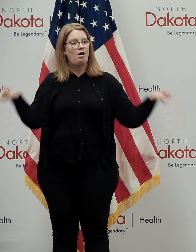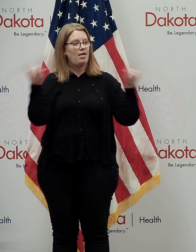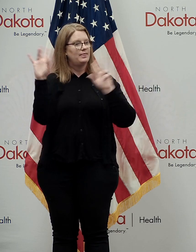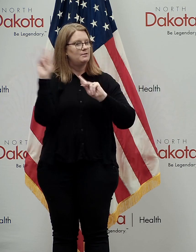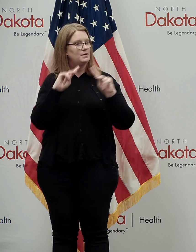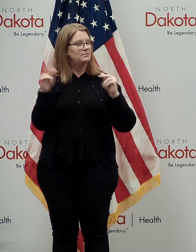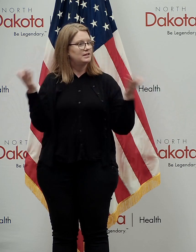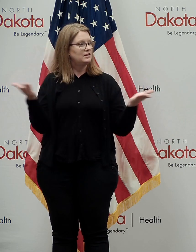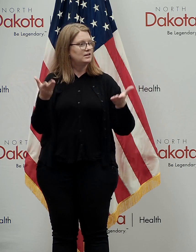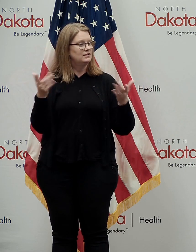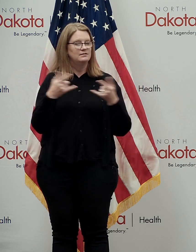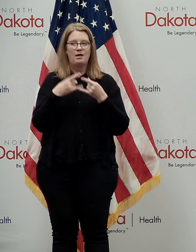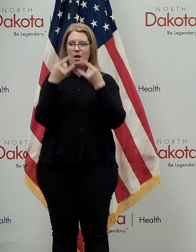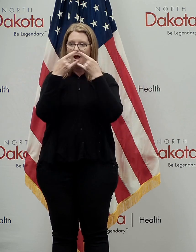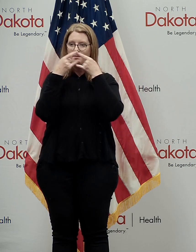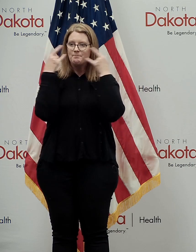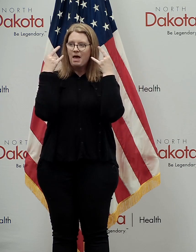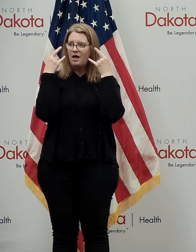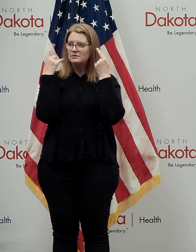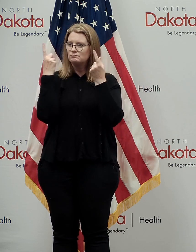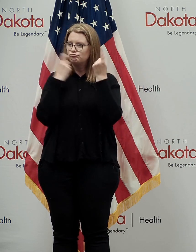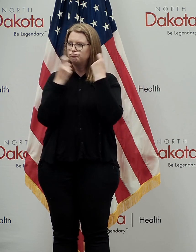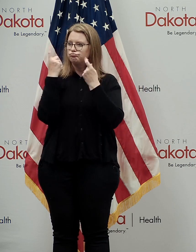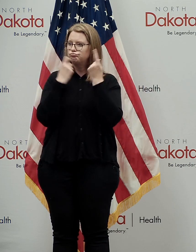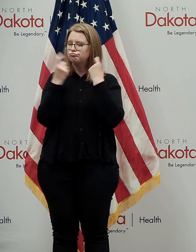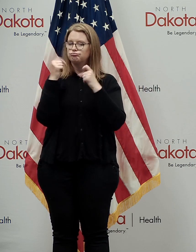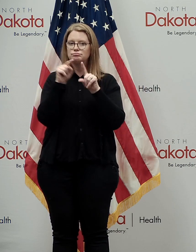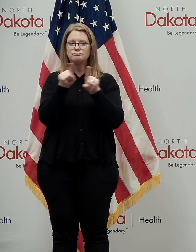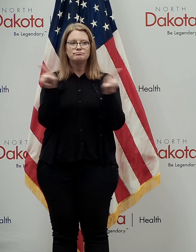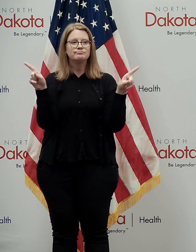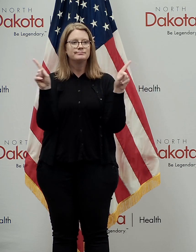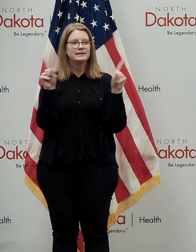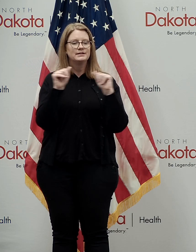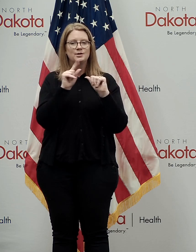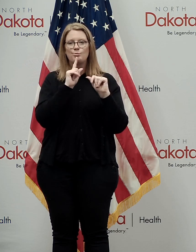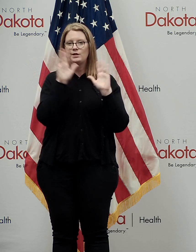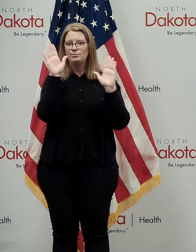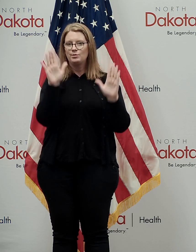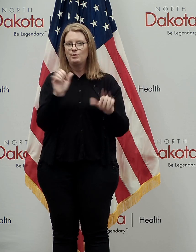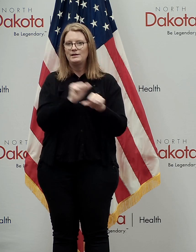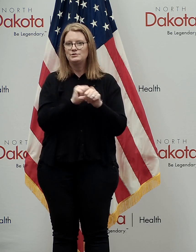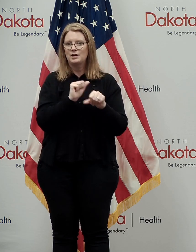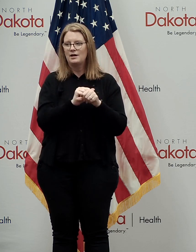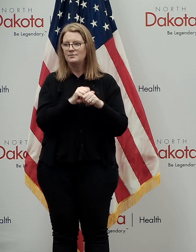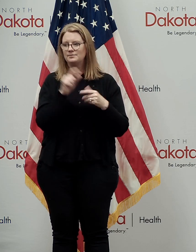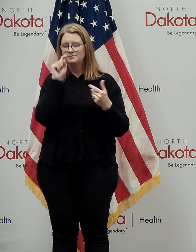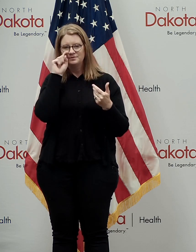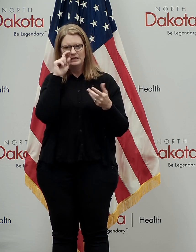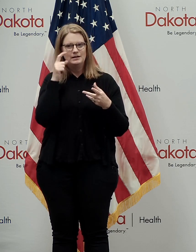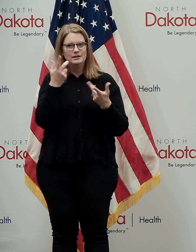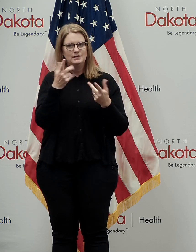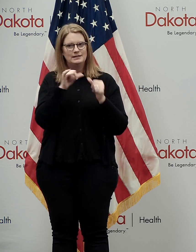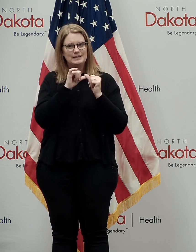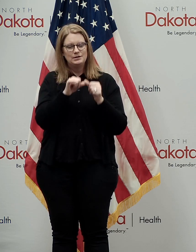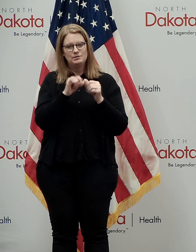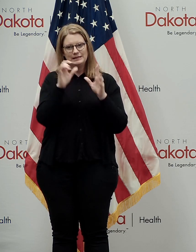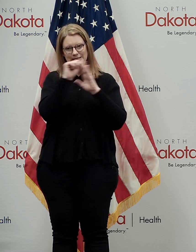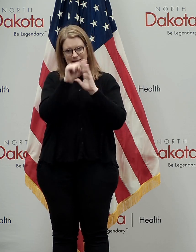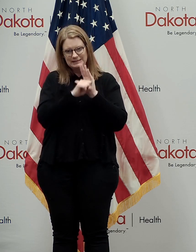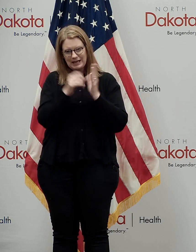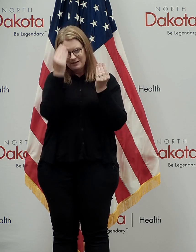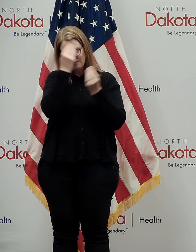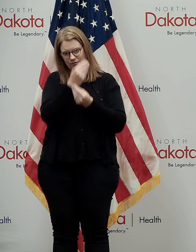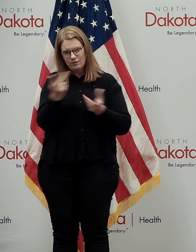person, all of our mask-wearing question askers in the room are doing a great job in the media to help keep the state informed. Thank you for your